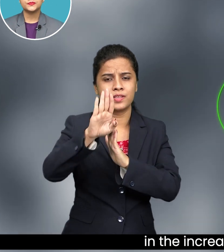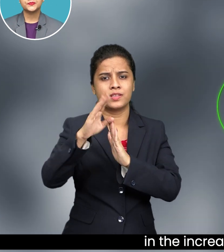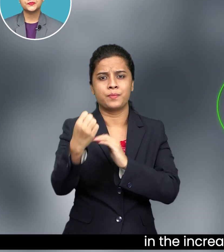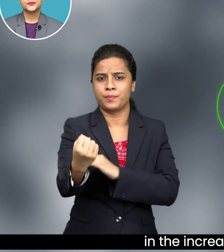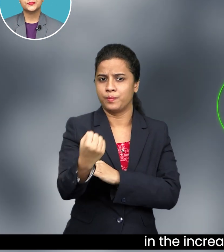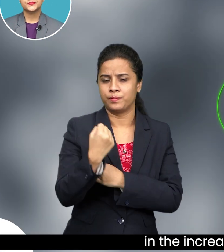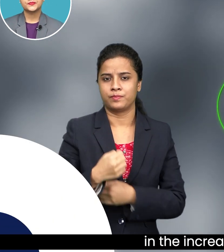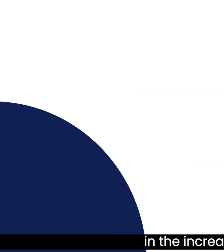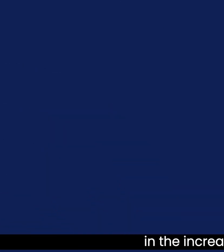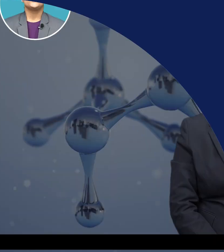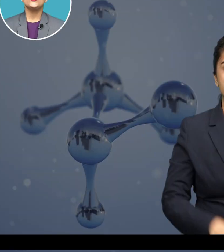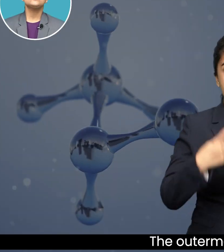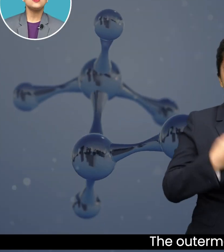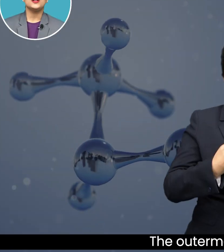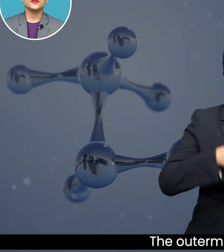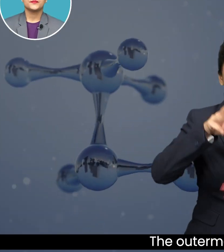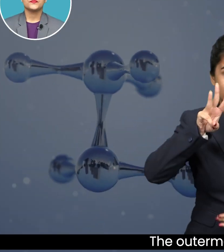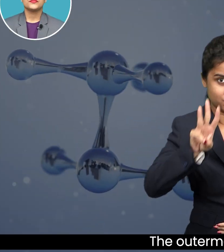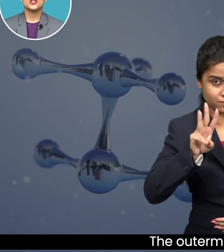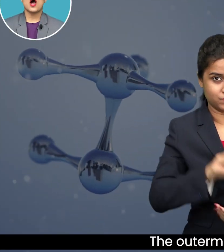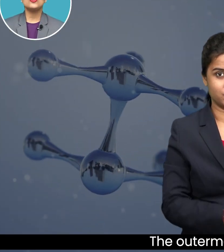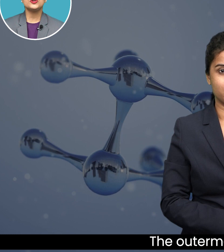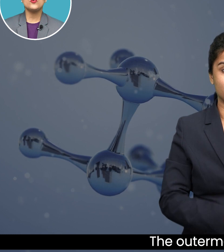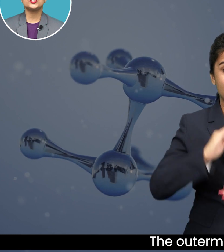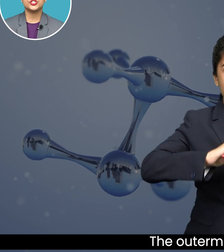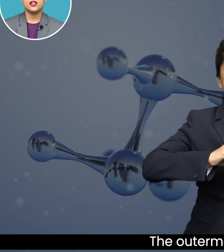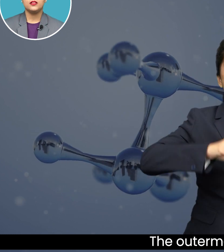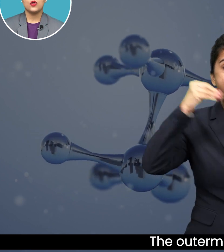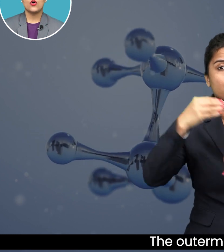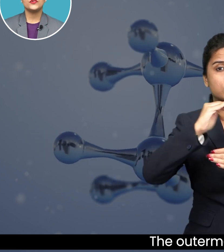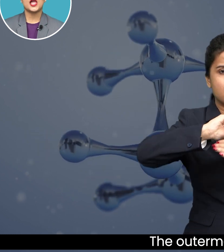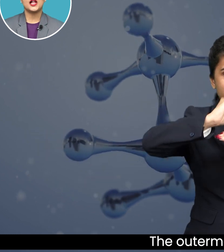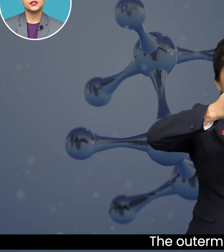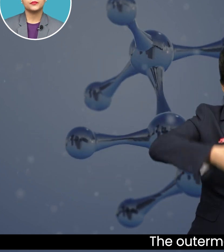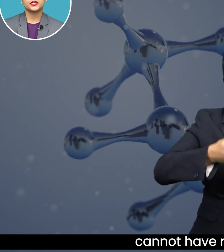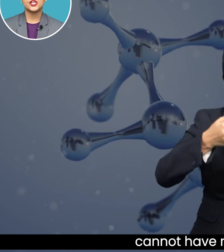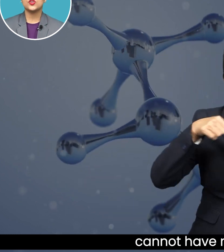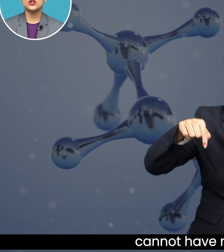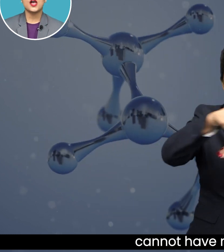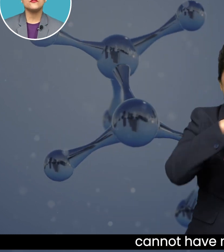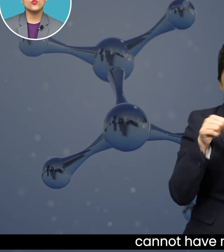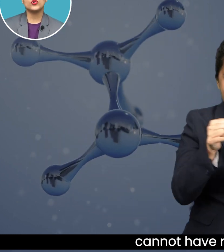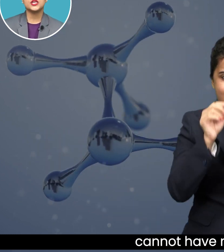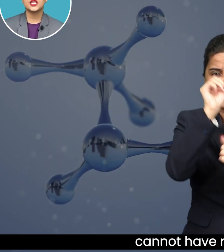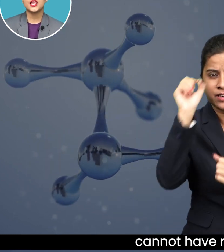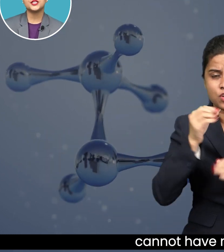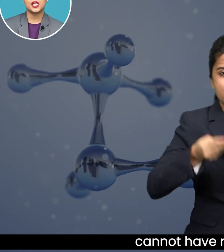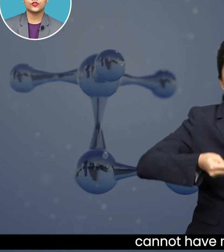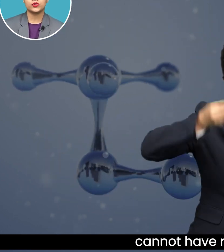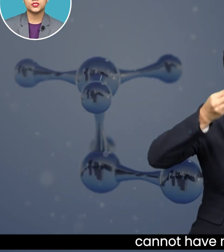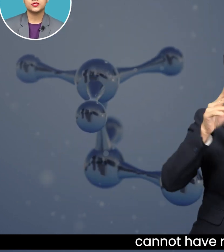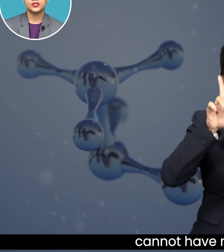energy. Rule 3. The outermost shell of an atom cannot have more than